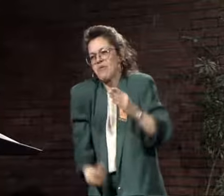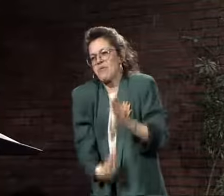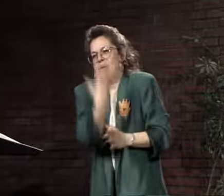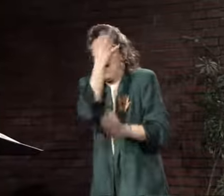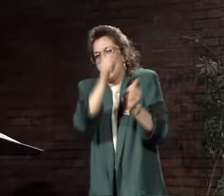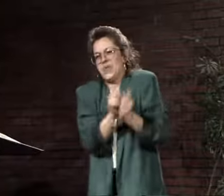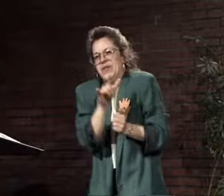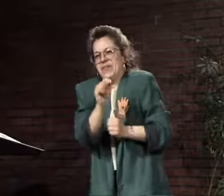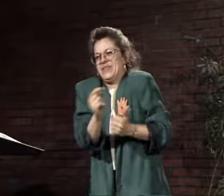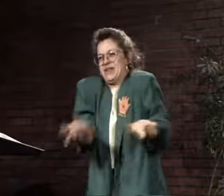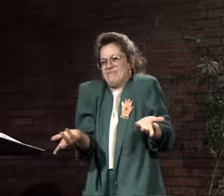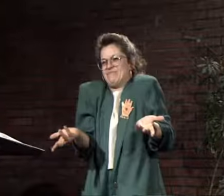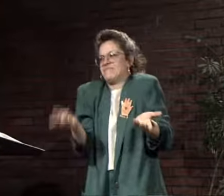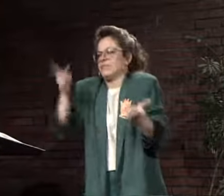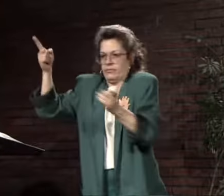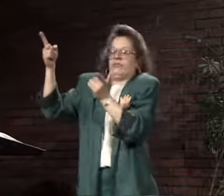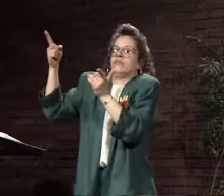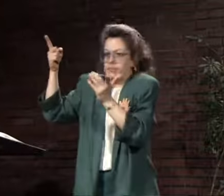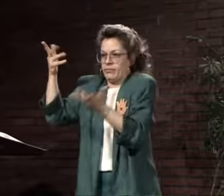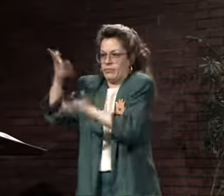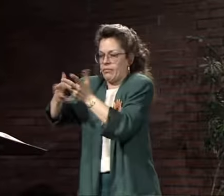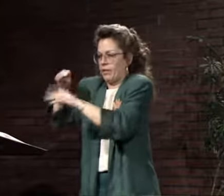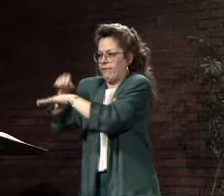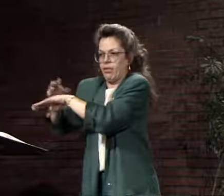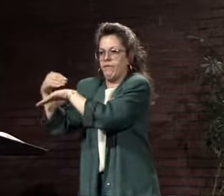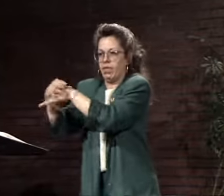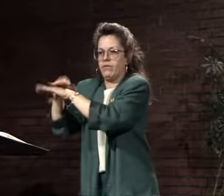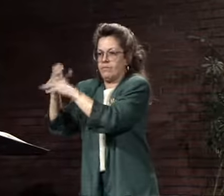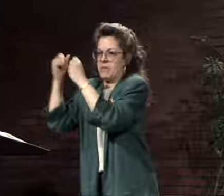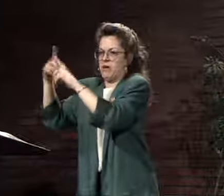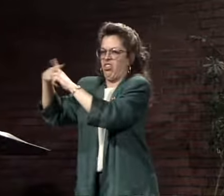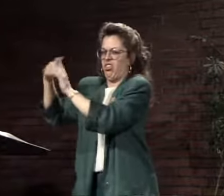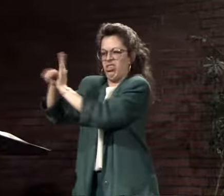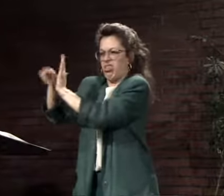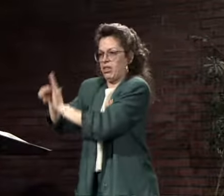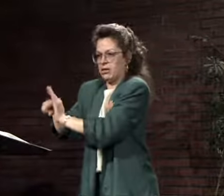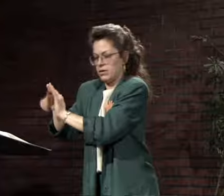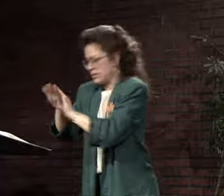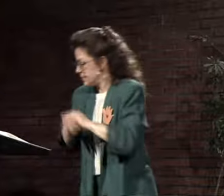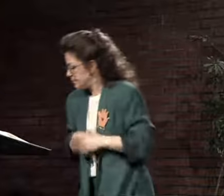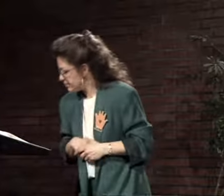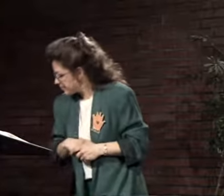Most of the time that's their experience. However, with the second group hard of hearing, they were involved since they were born deaf.